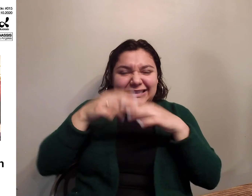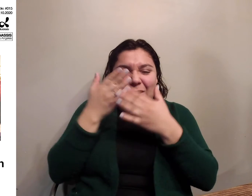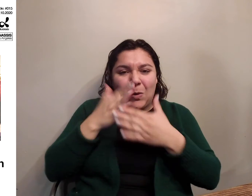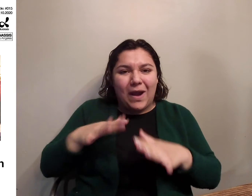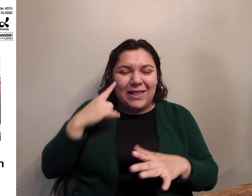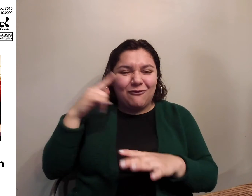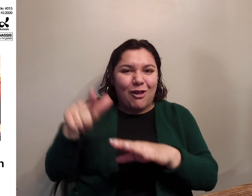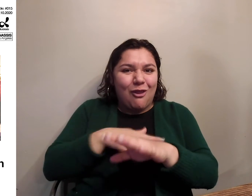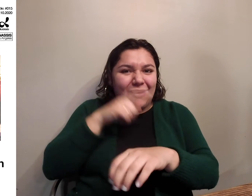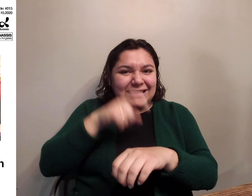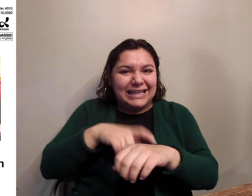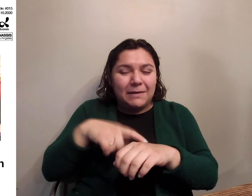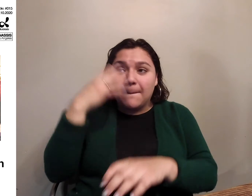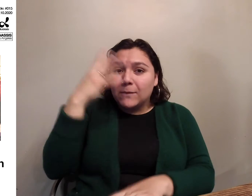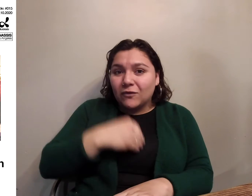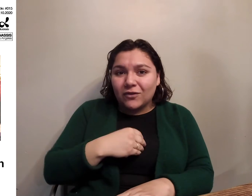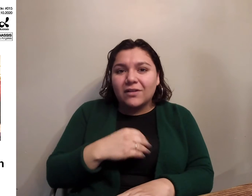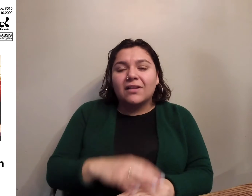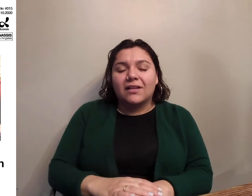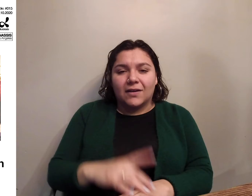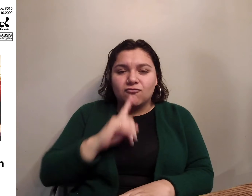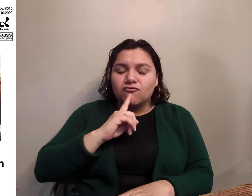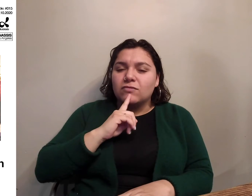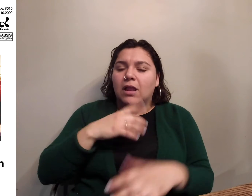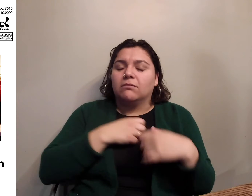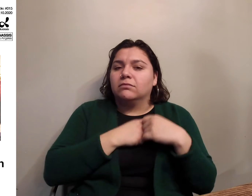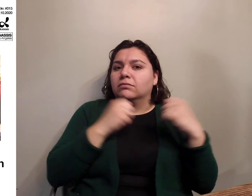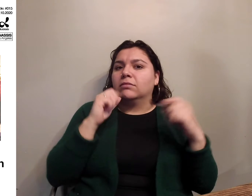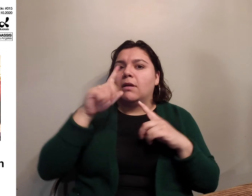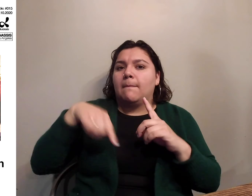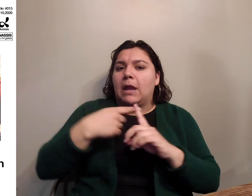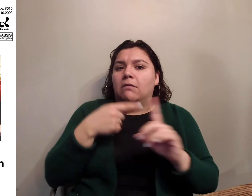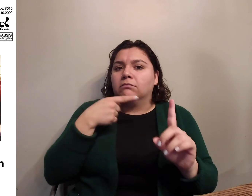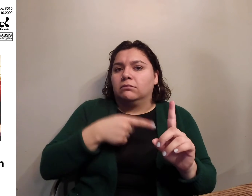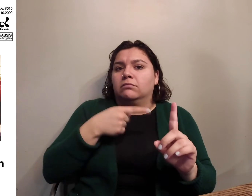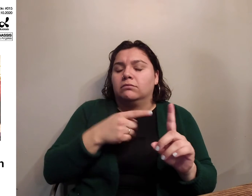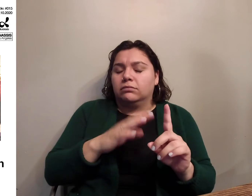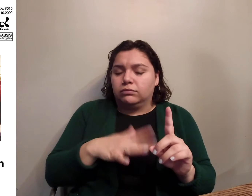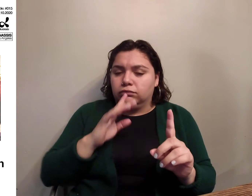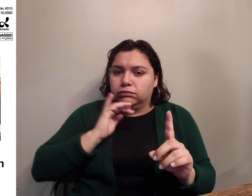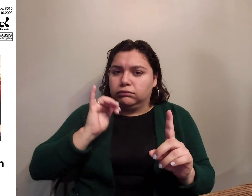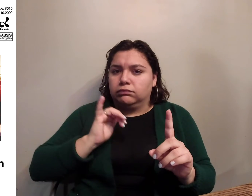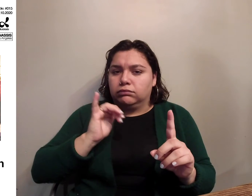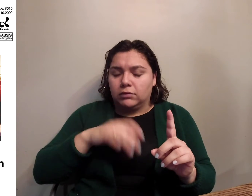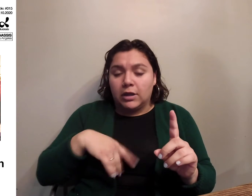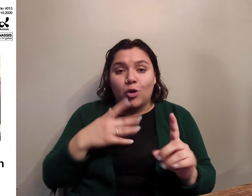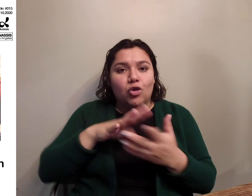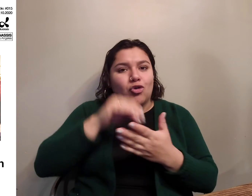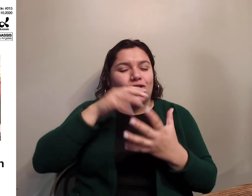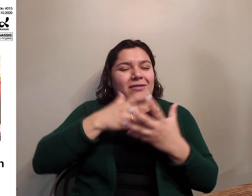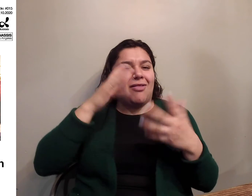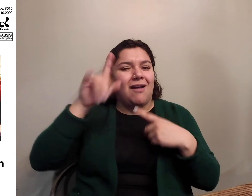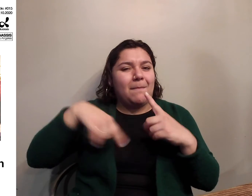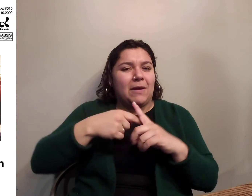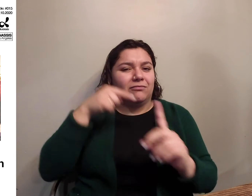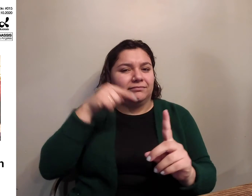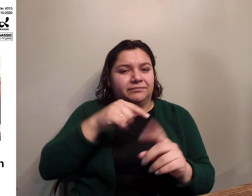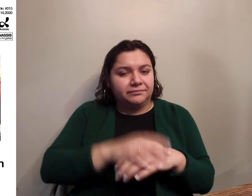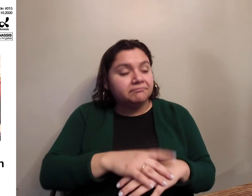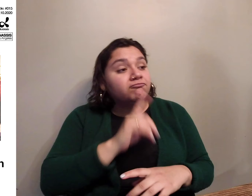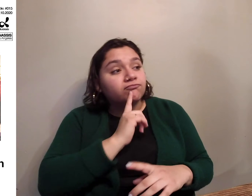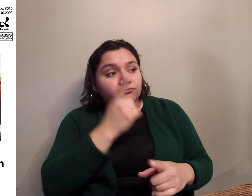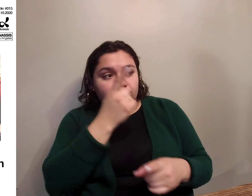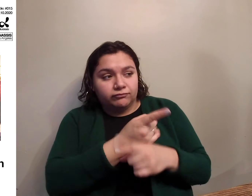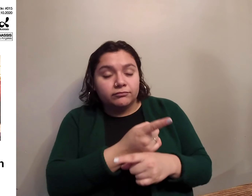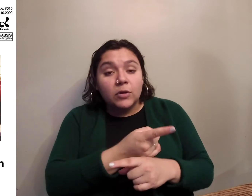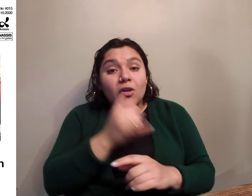It was beautiful, though. It was very revealing about who he is. Very much so. Yeah, very. Yeah. So